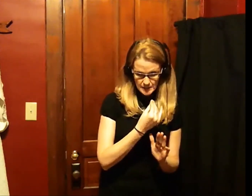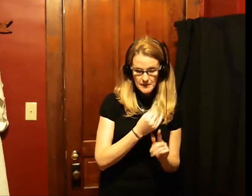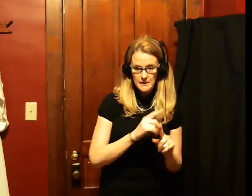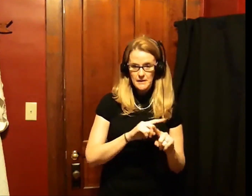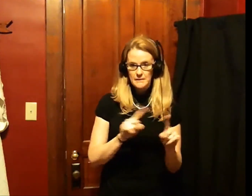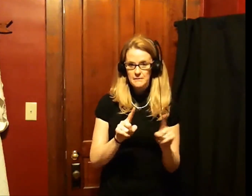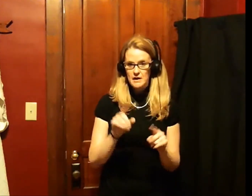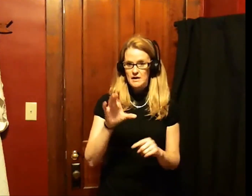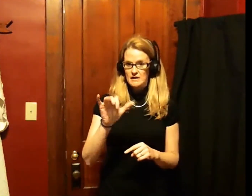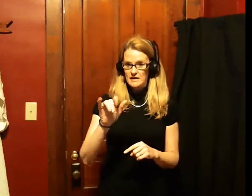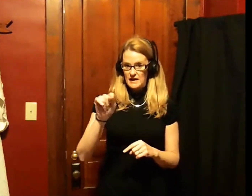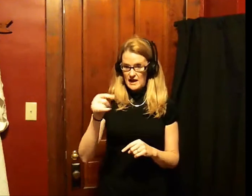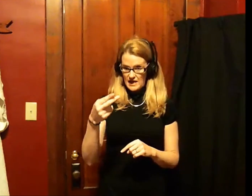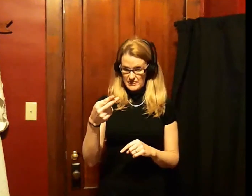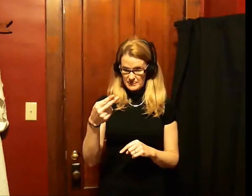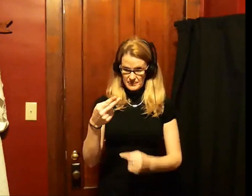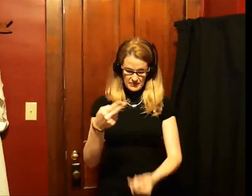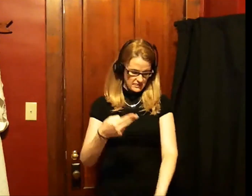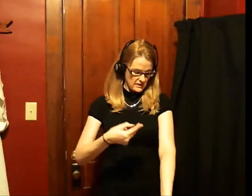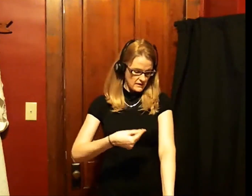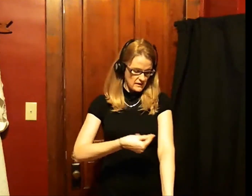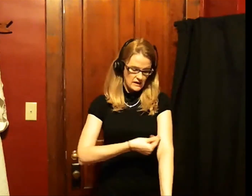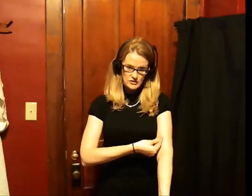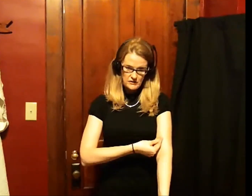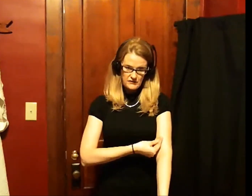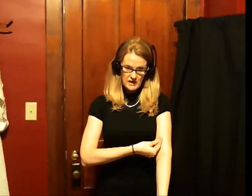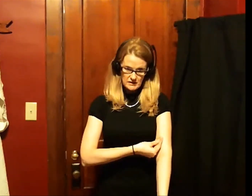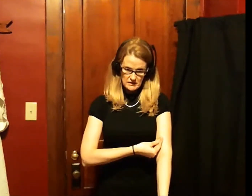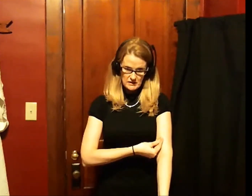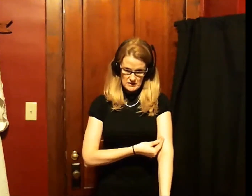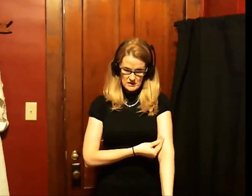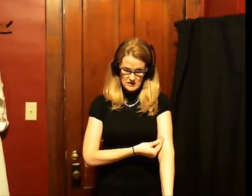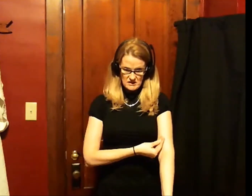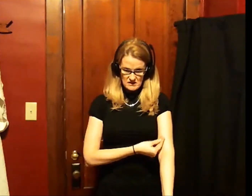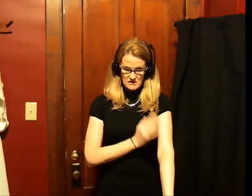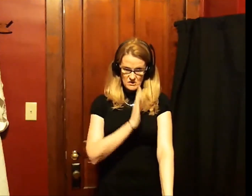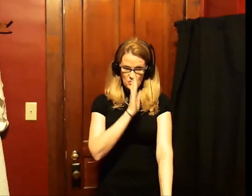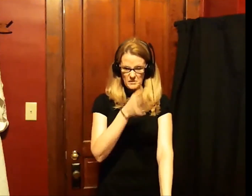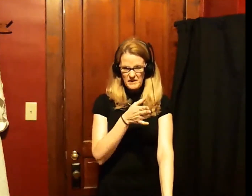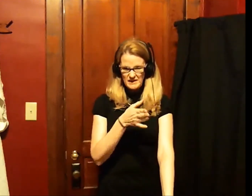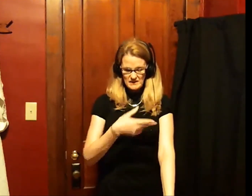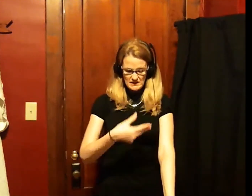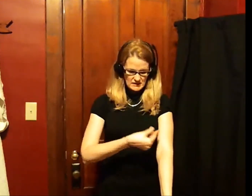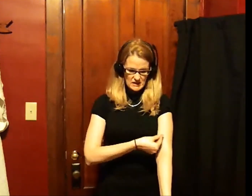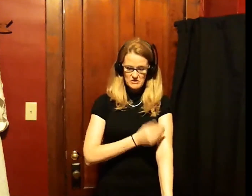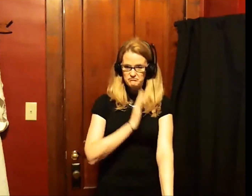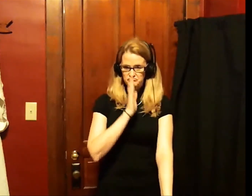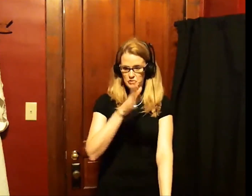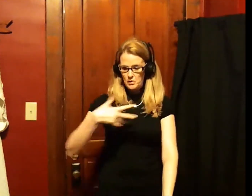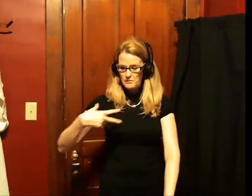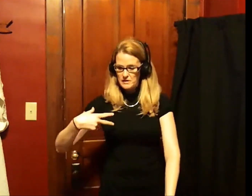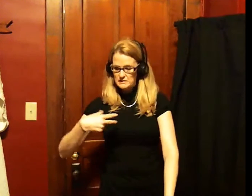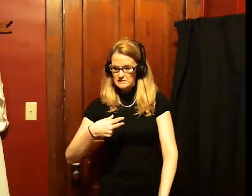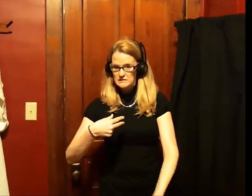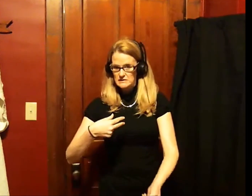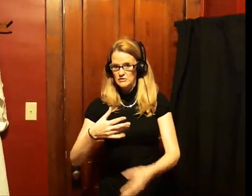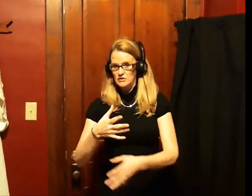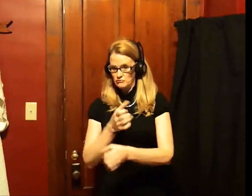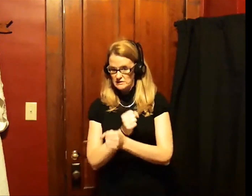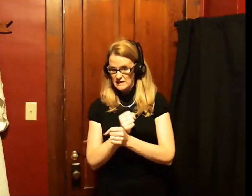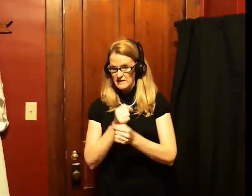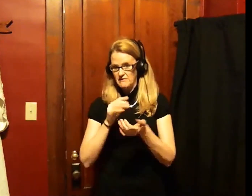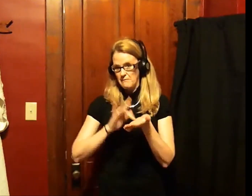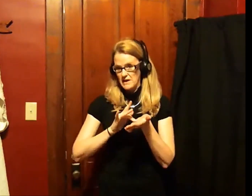We'll insert a small catheter into your vein, which will be the avenue the doctor uses to give you sedation.